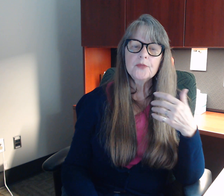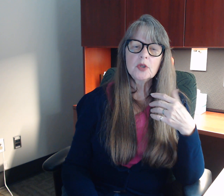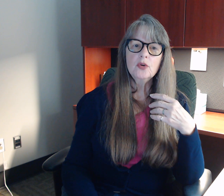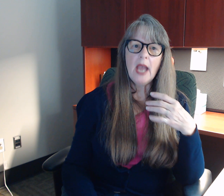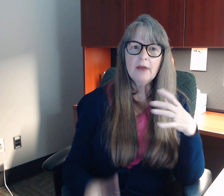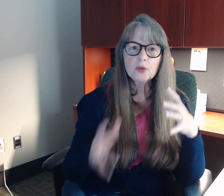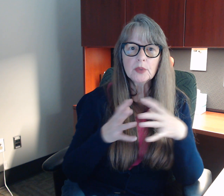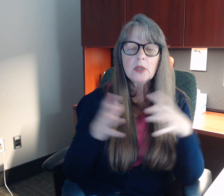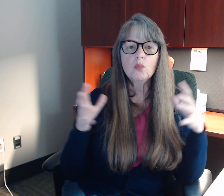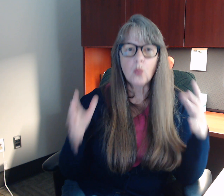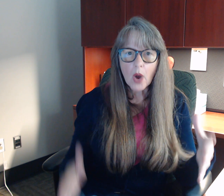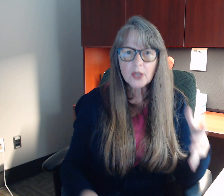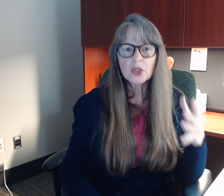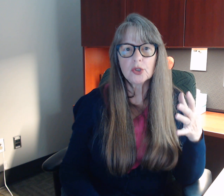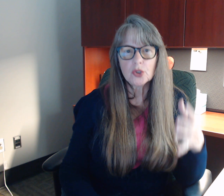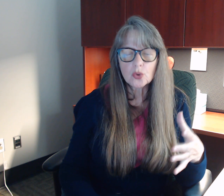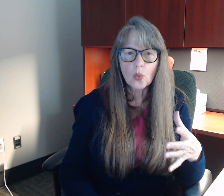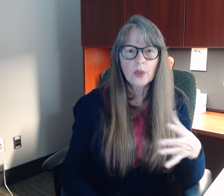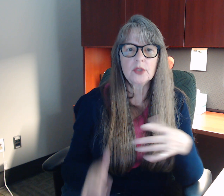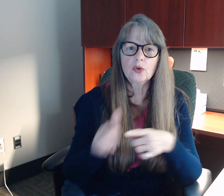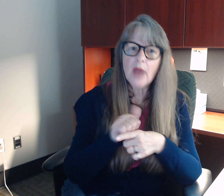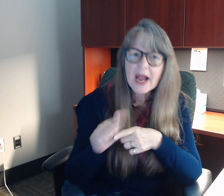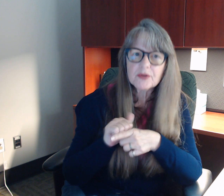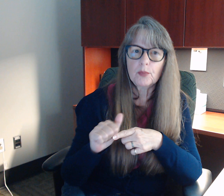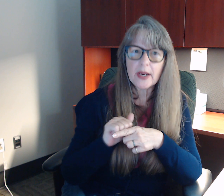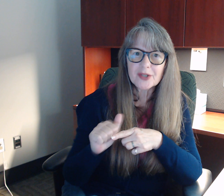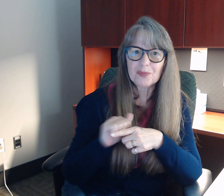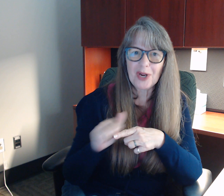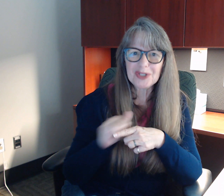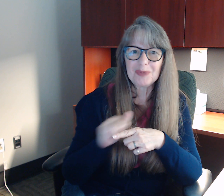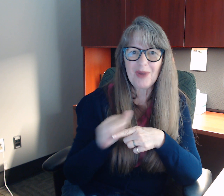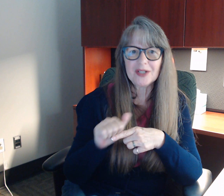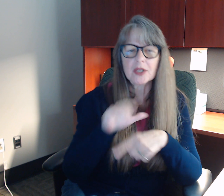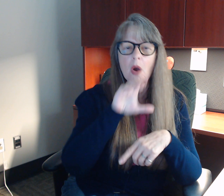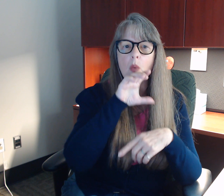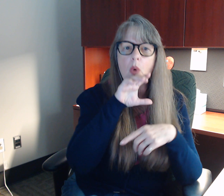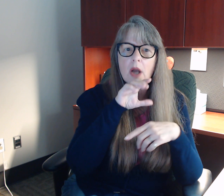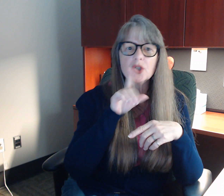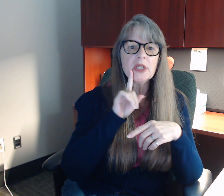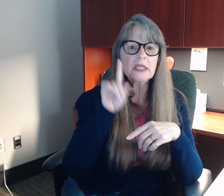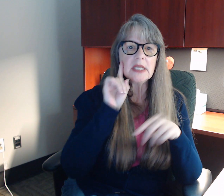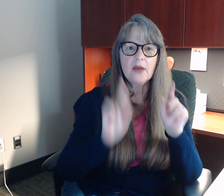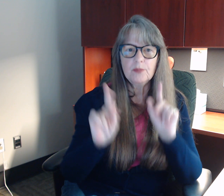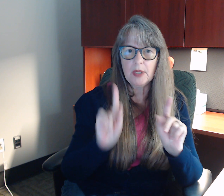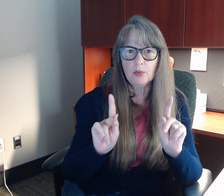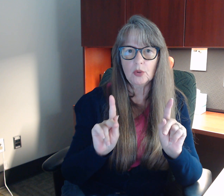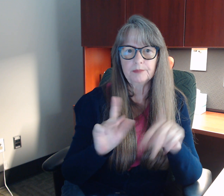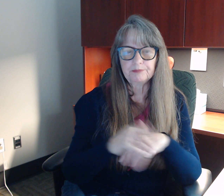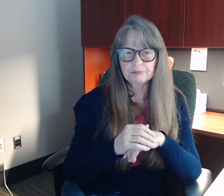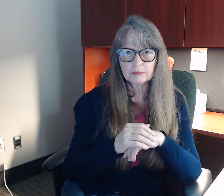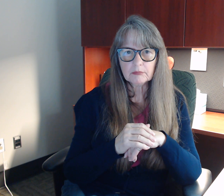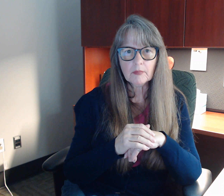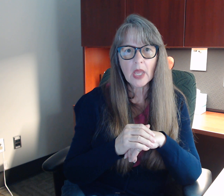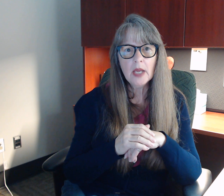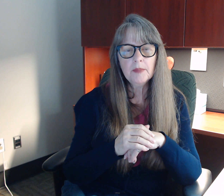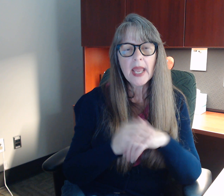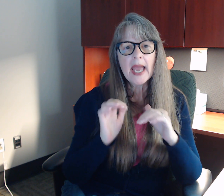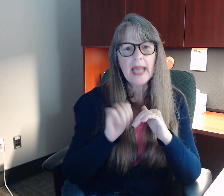you have to really watch the story. So you have to practice watching deaf people. And how